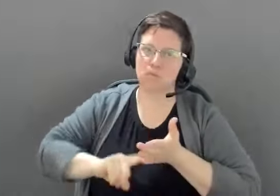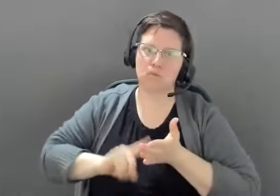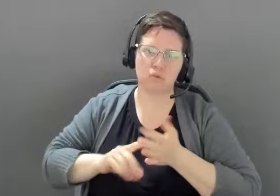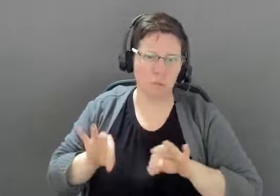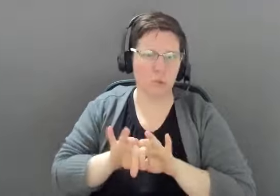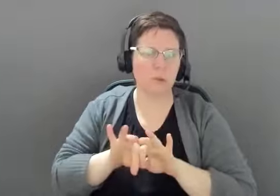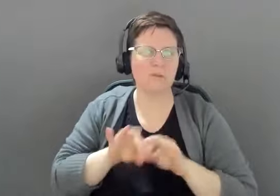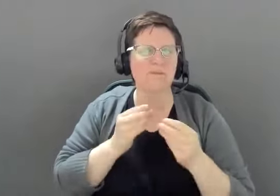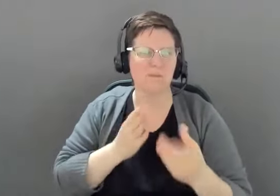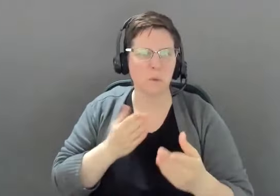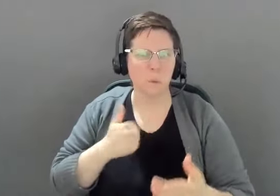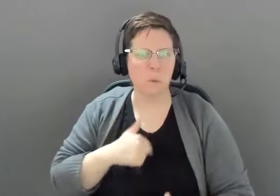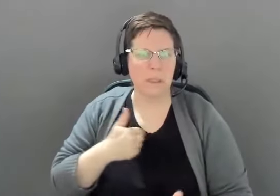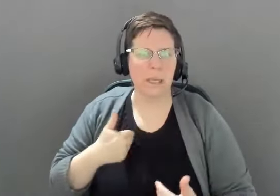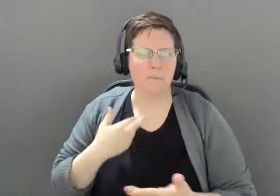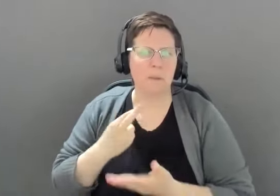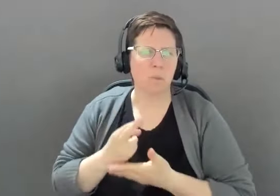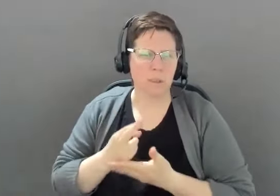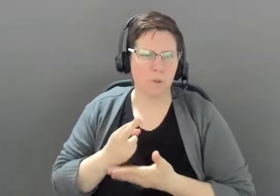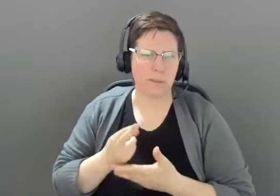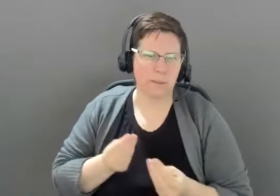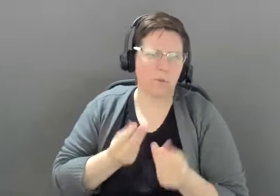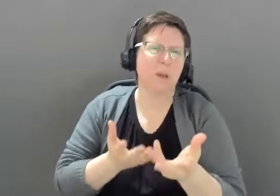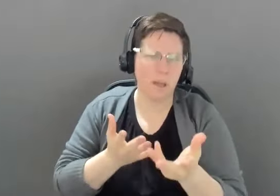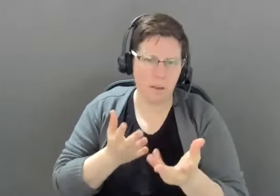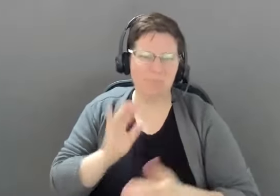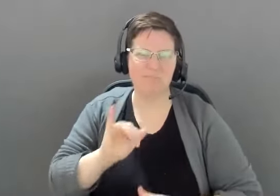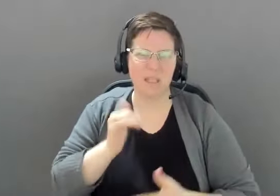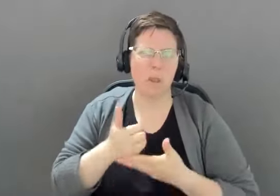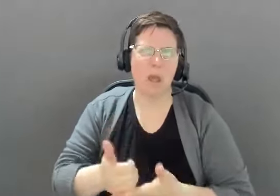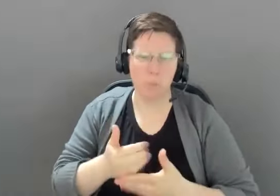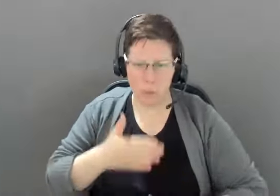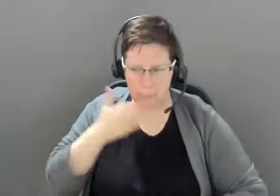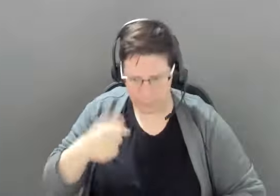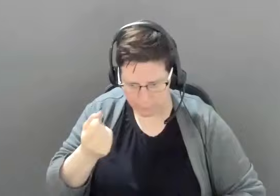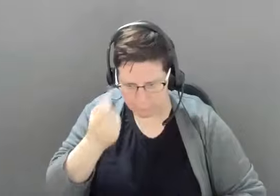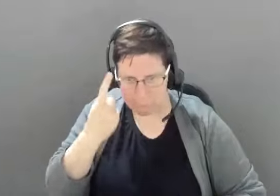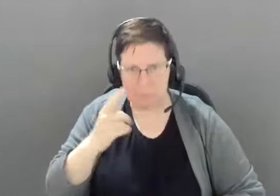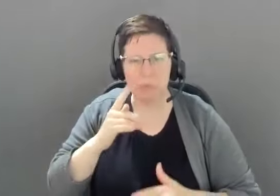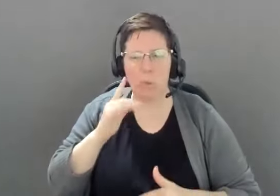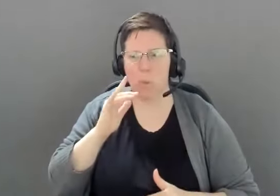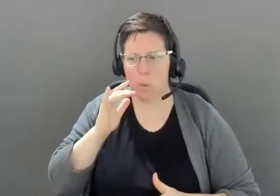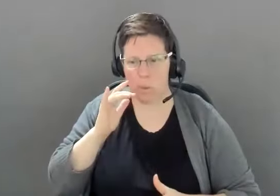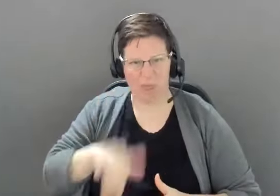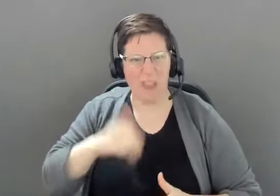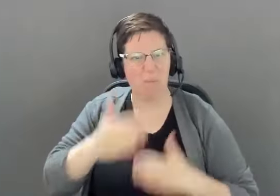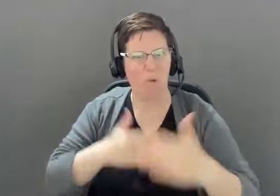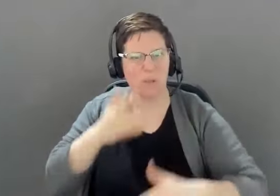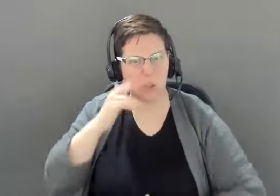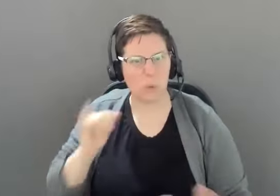throughout this deck that will help you understand how exactly those processes work.